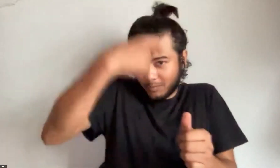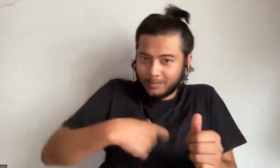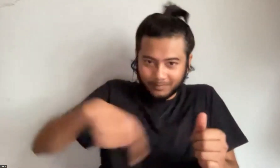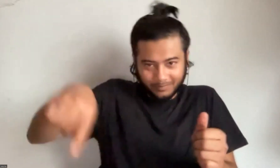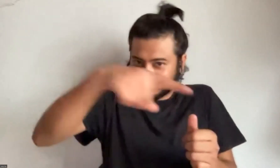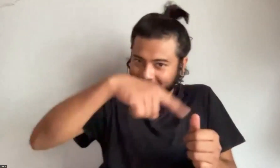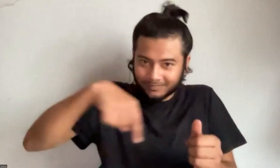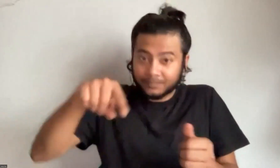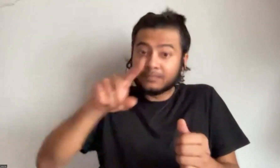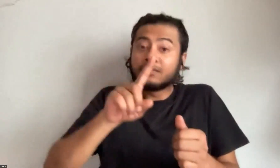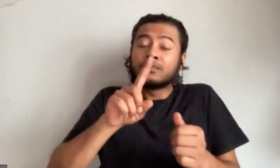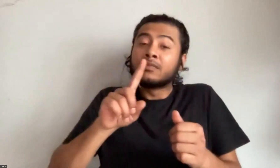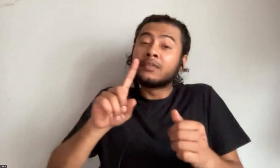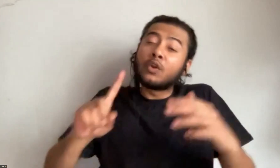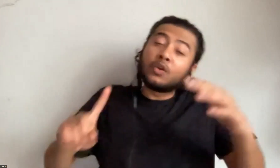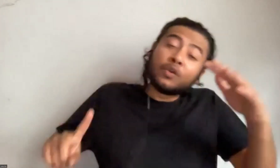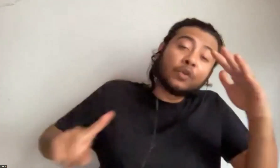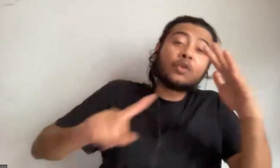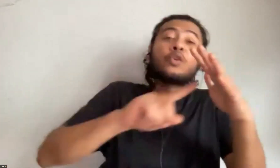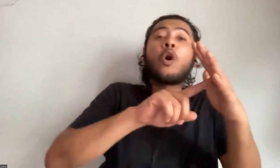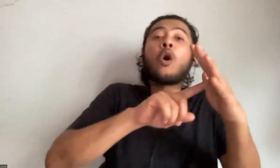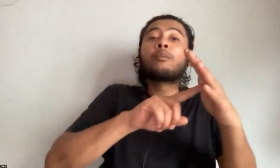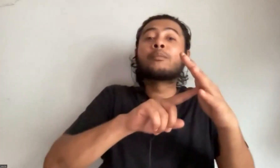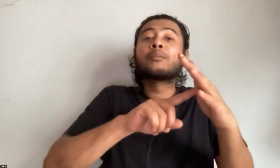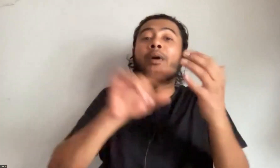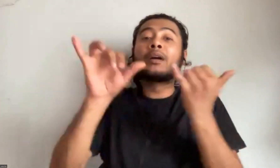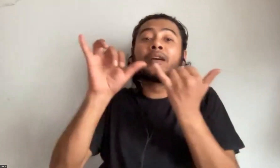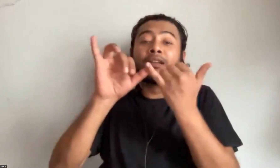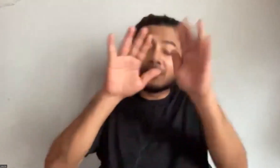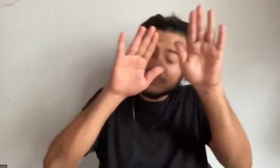Radharani directly, then if she takes mercy upon us, then